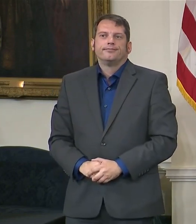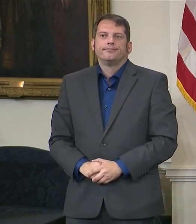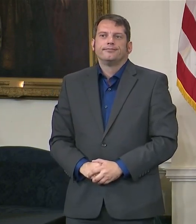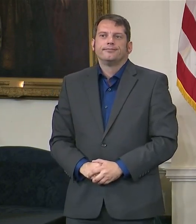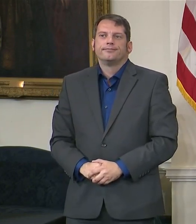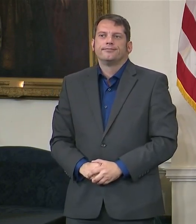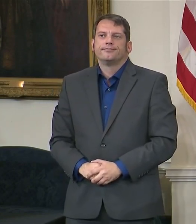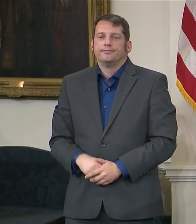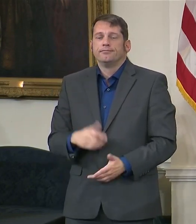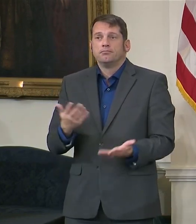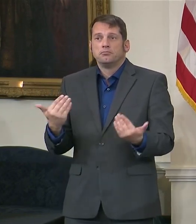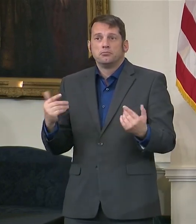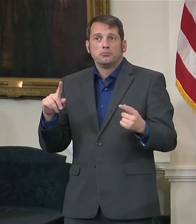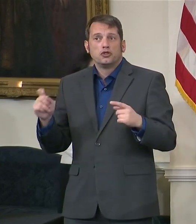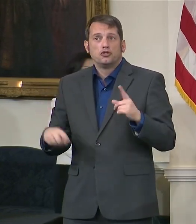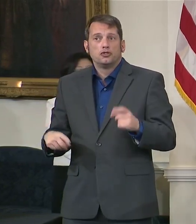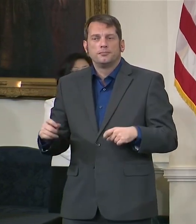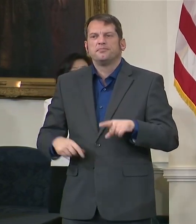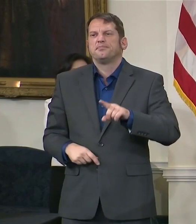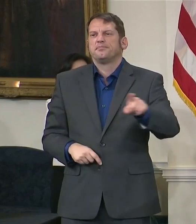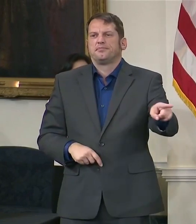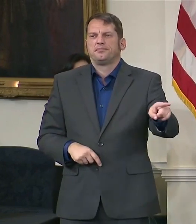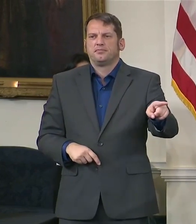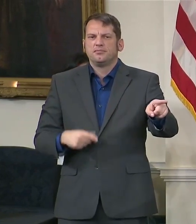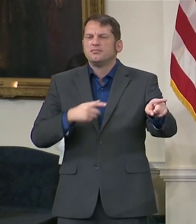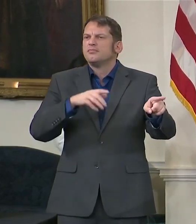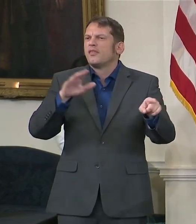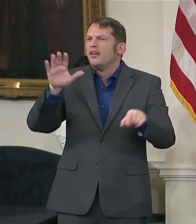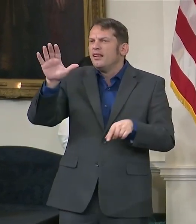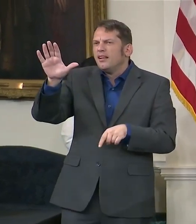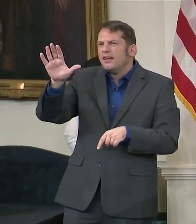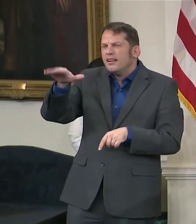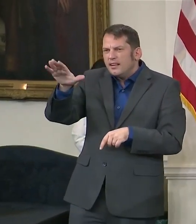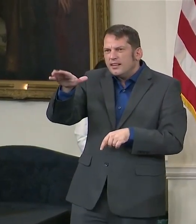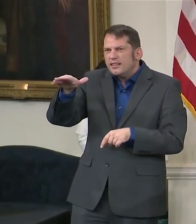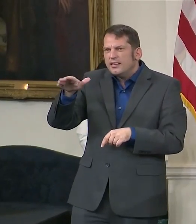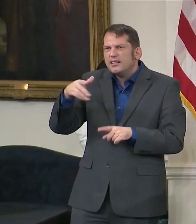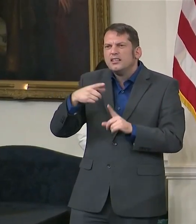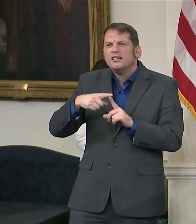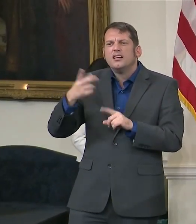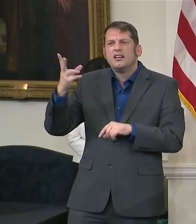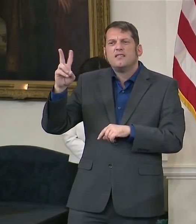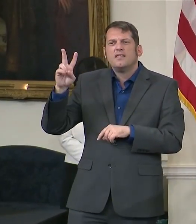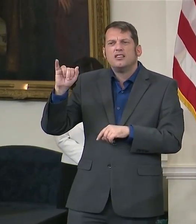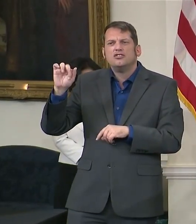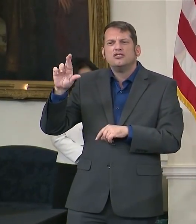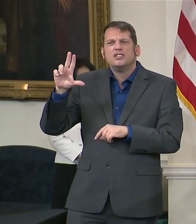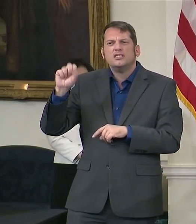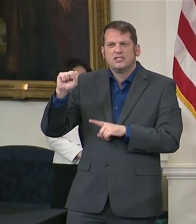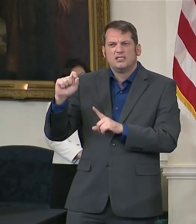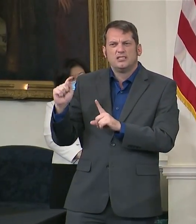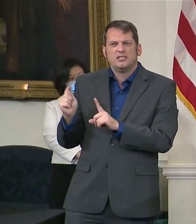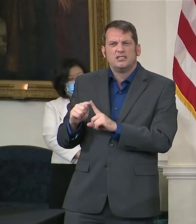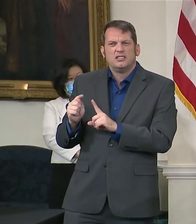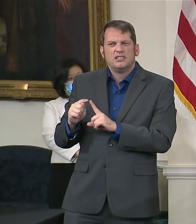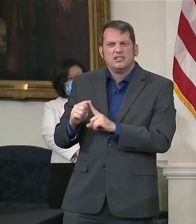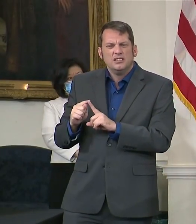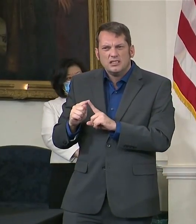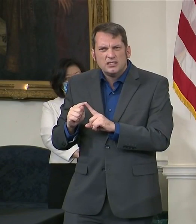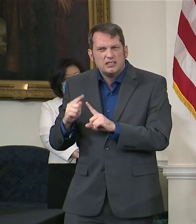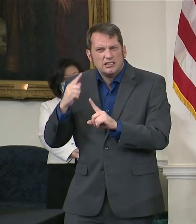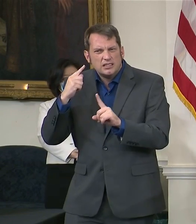questions. Skeptics might say the virus isn't any different at 10:01 p.m. than at 9:59. Can you